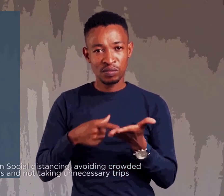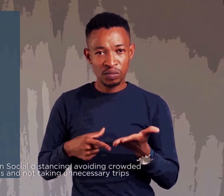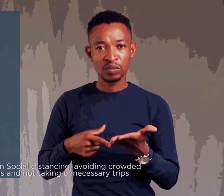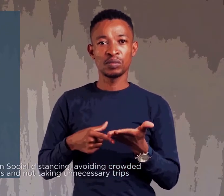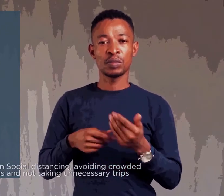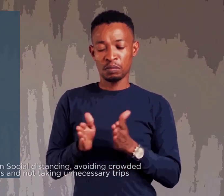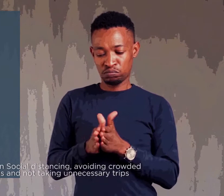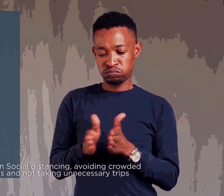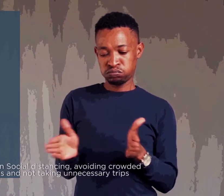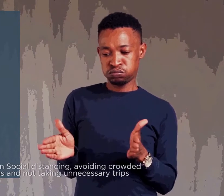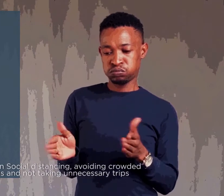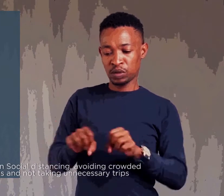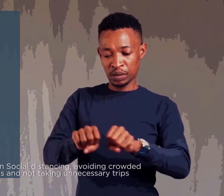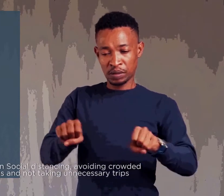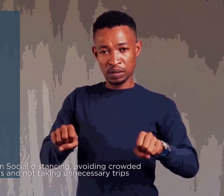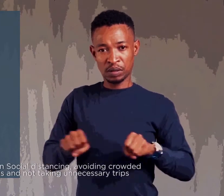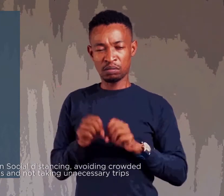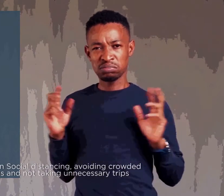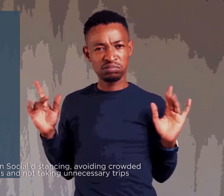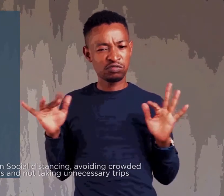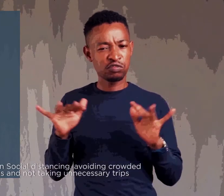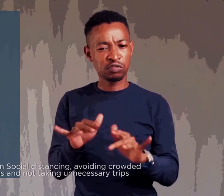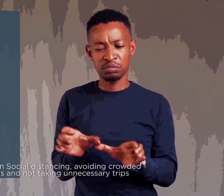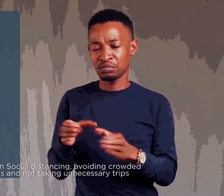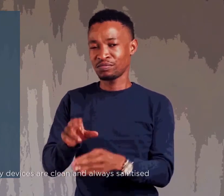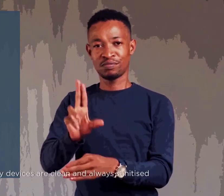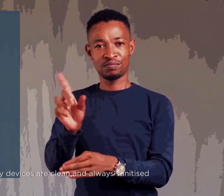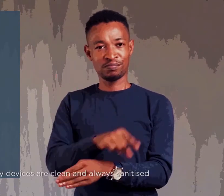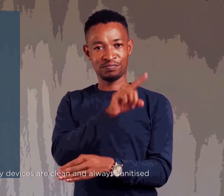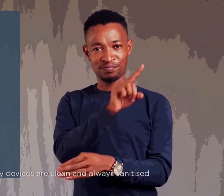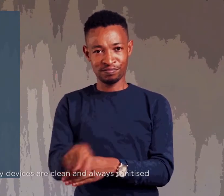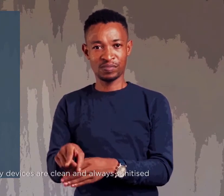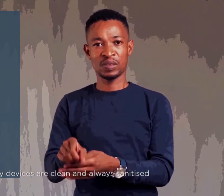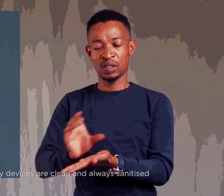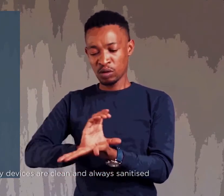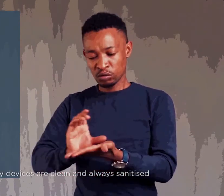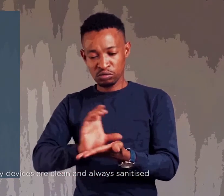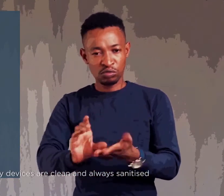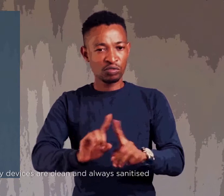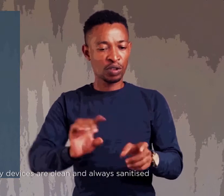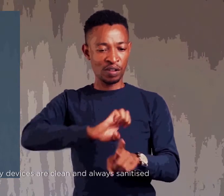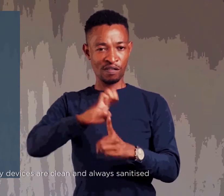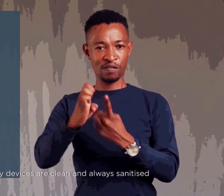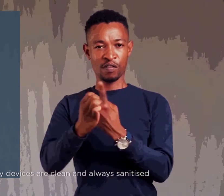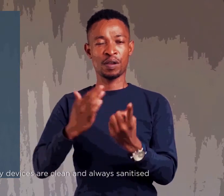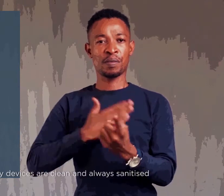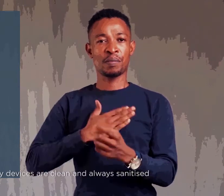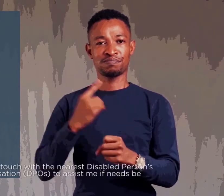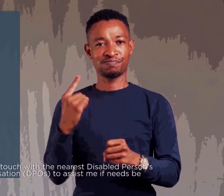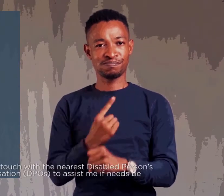batho, go sa ye ko mosukeng le go seke ke sa sankega. Go phepafatsa didirisiwa tsa me ka dinako tsotlhe. Go